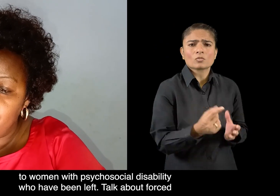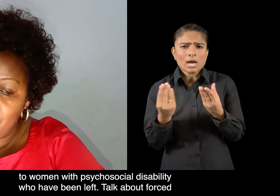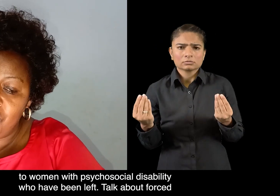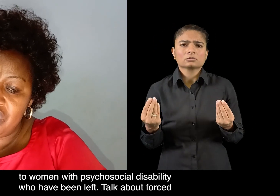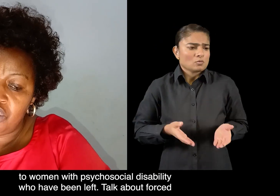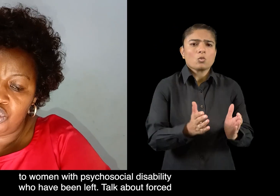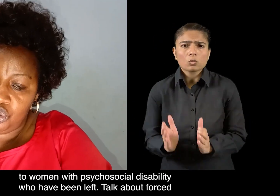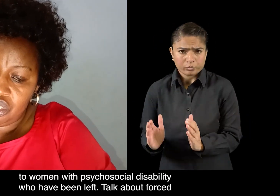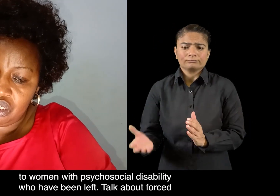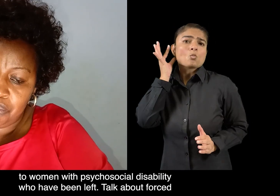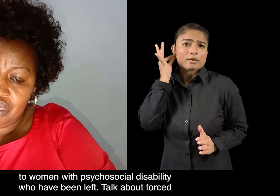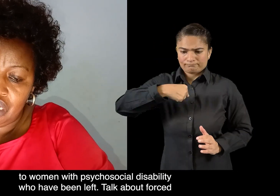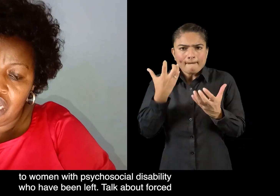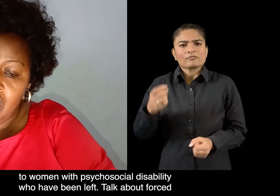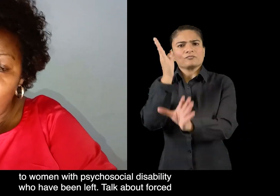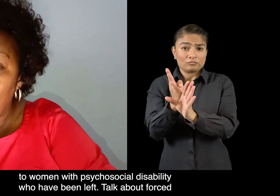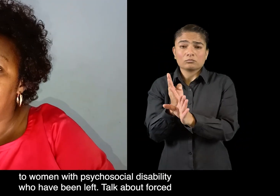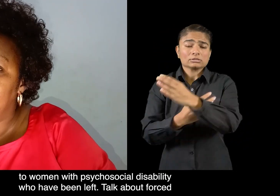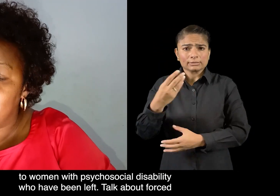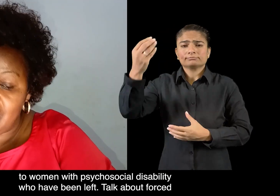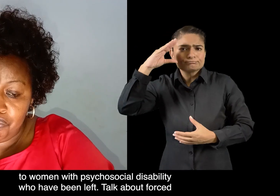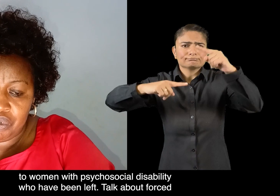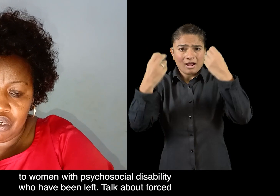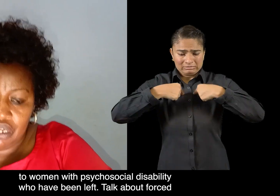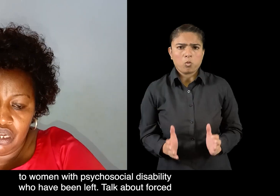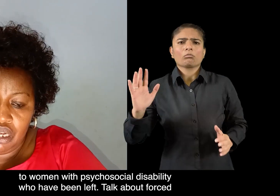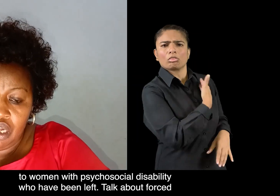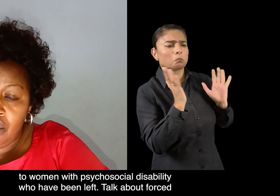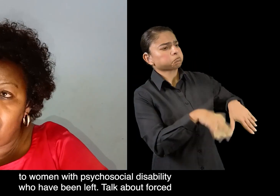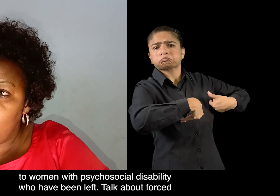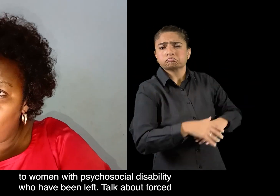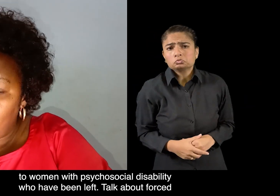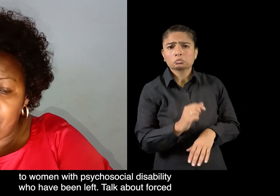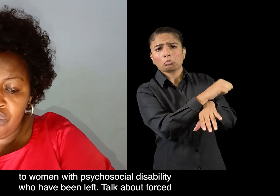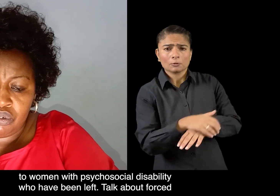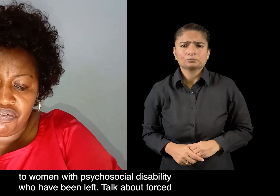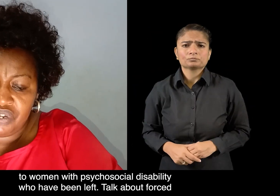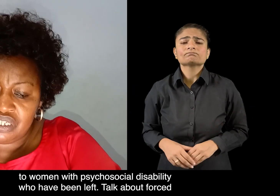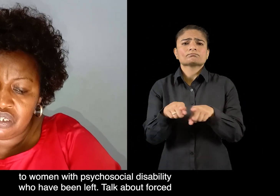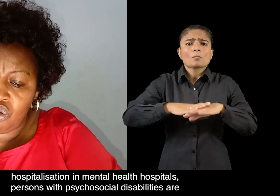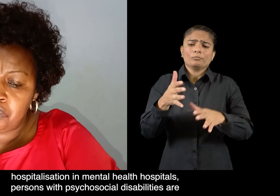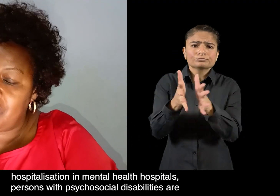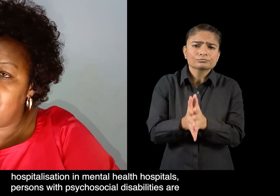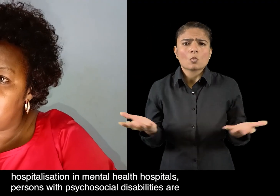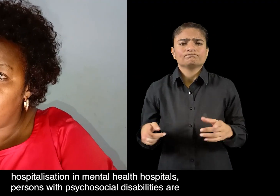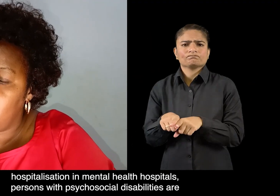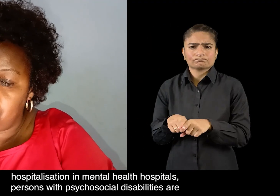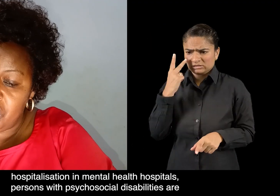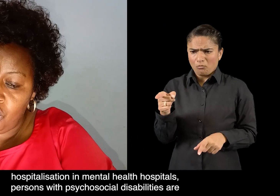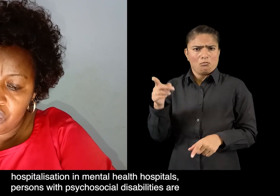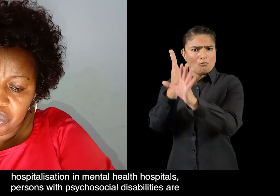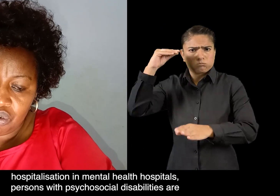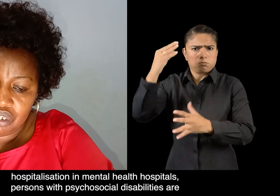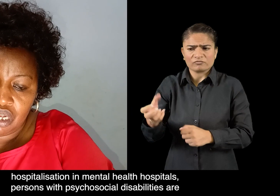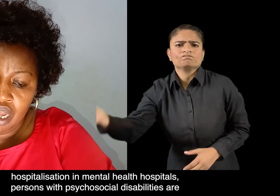to women with psychosocial disability who have been left. Talk about forced hospitalization in